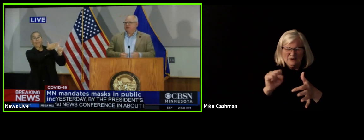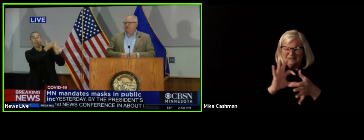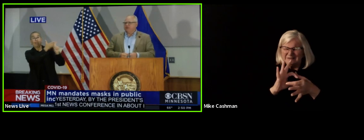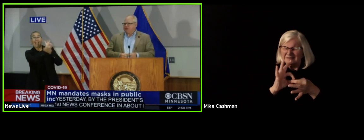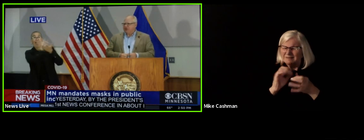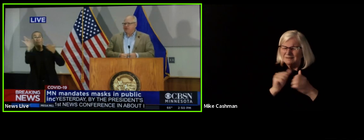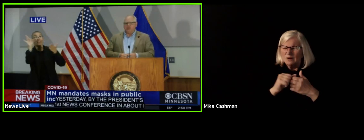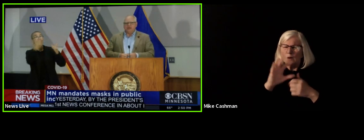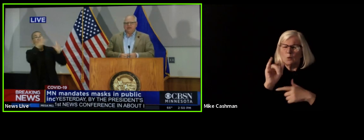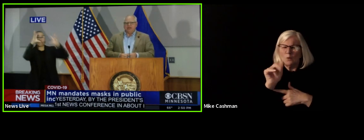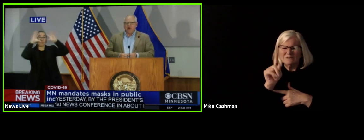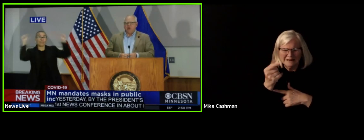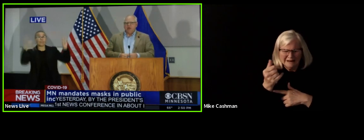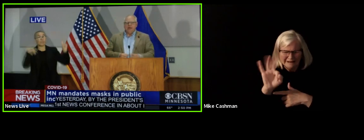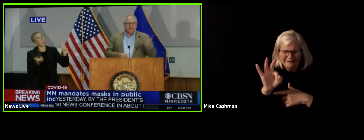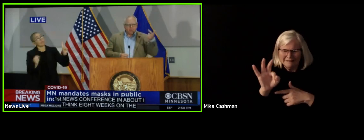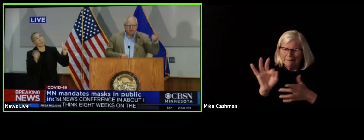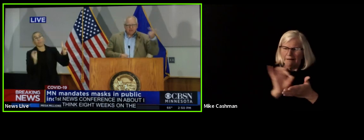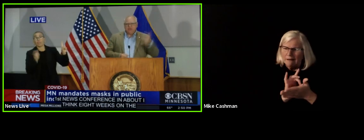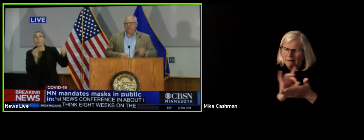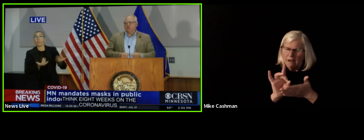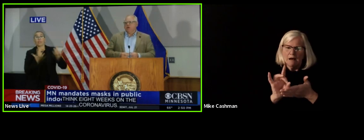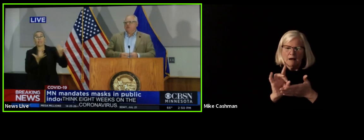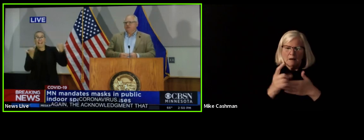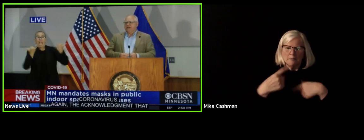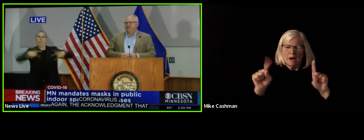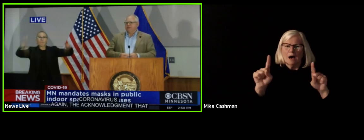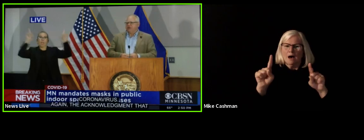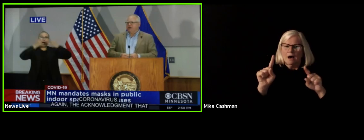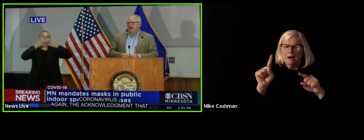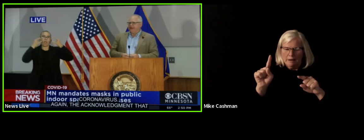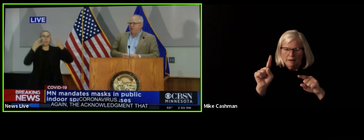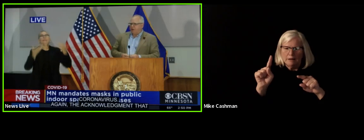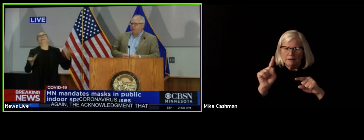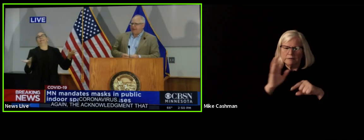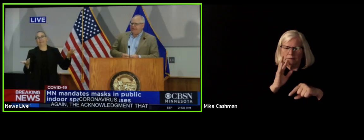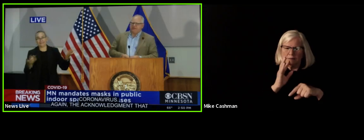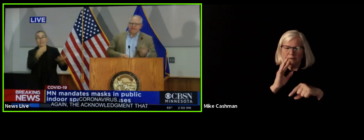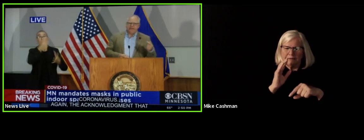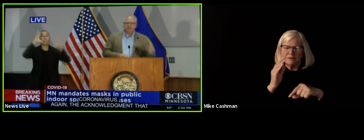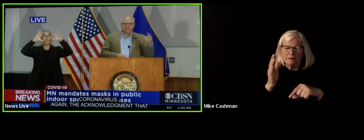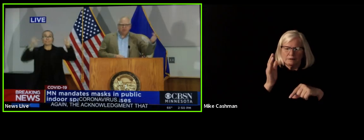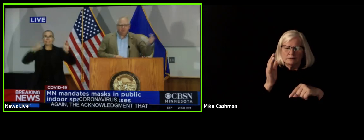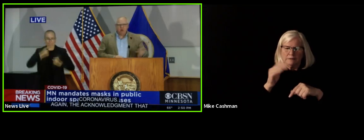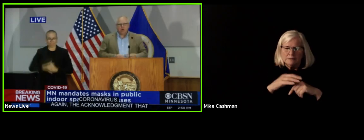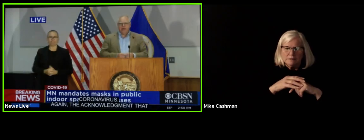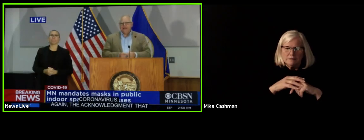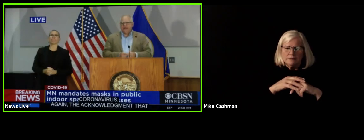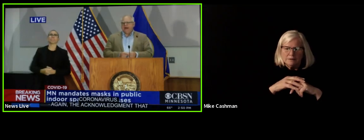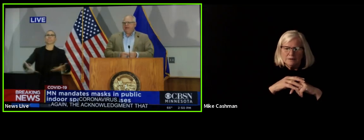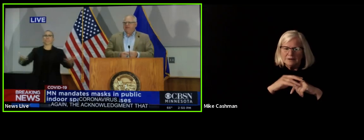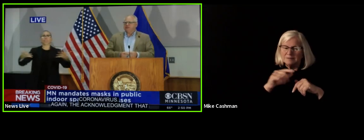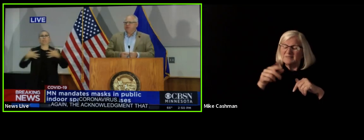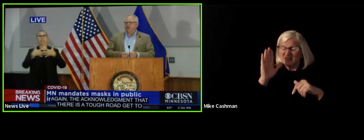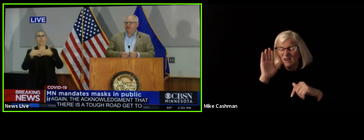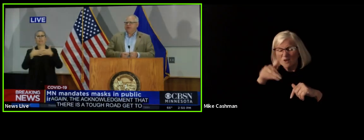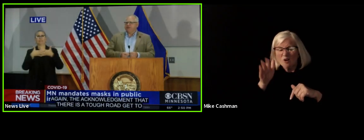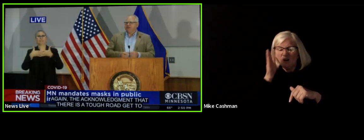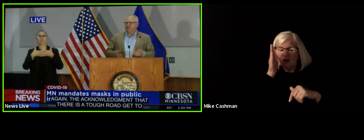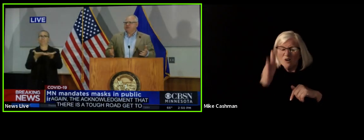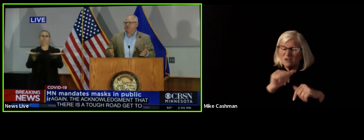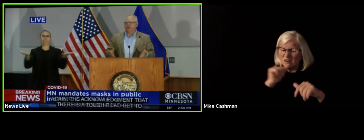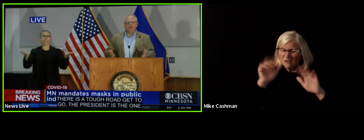acknowledgement that there's a tough road yet to go. The president is the one who said it is patriotic to wear a mask. He himself wore one. At this point in